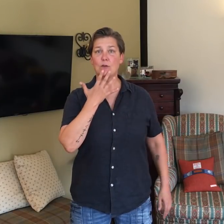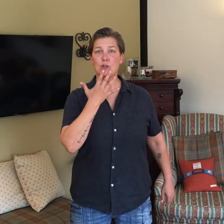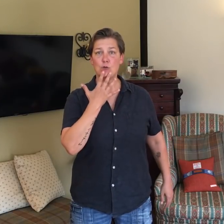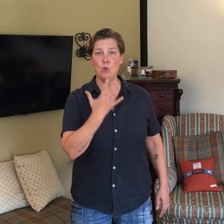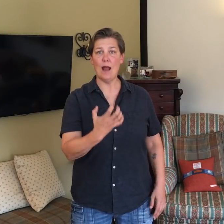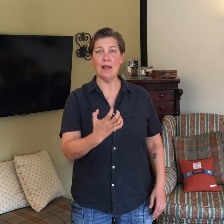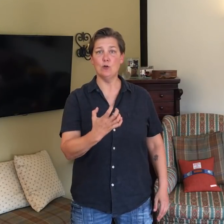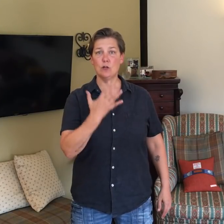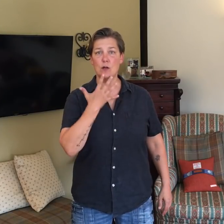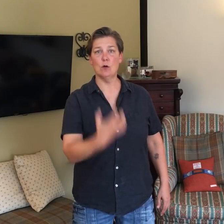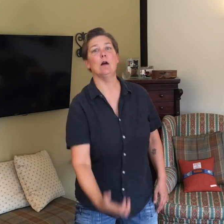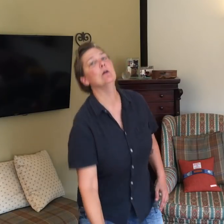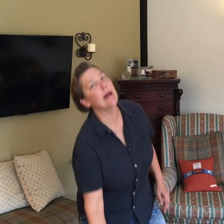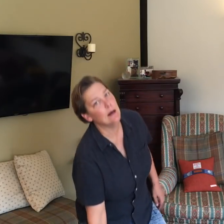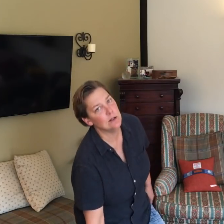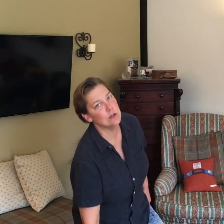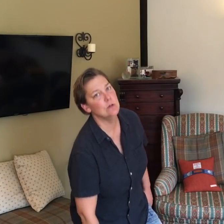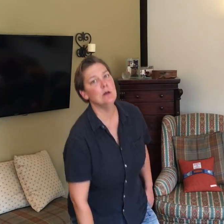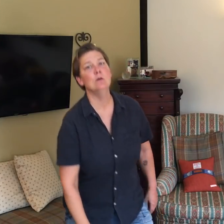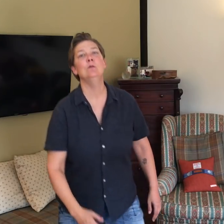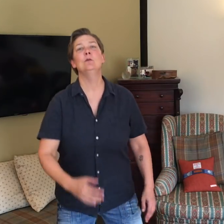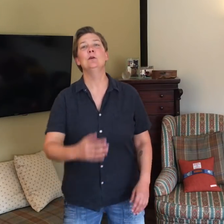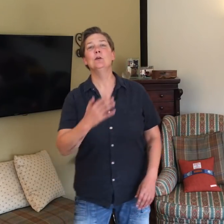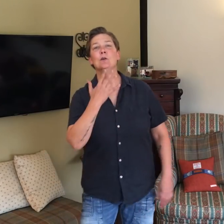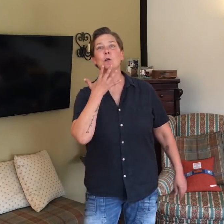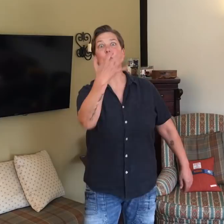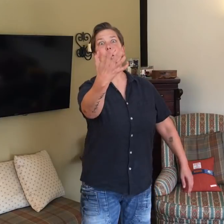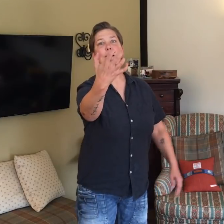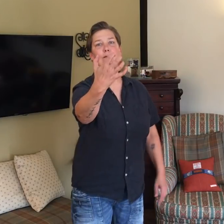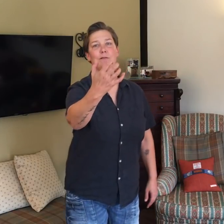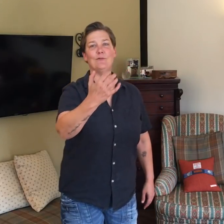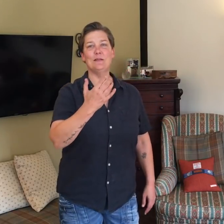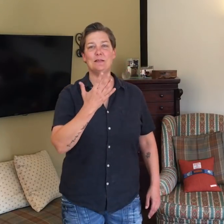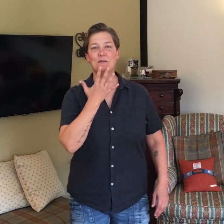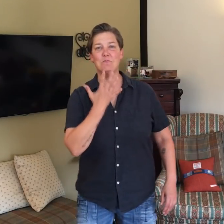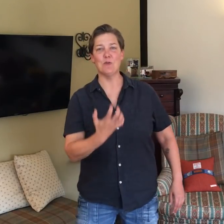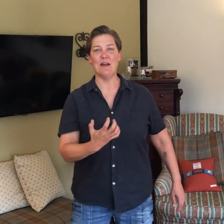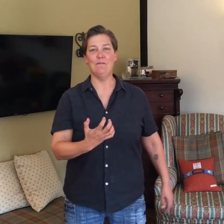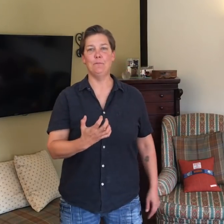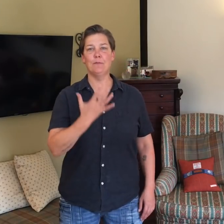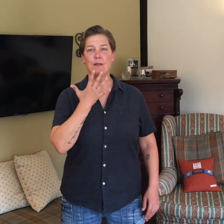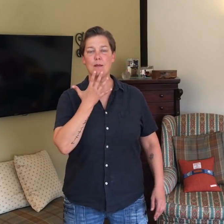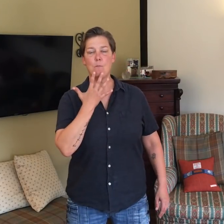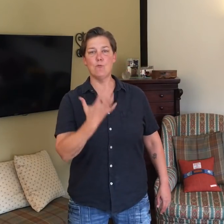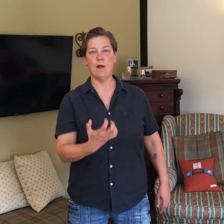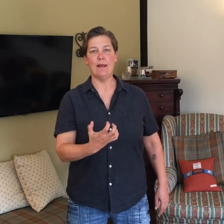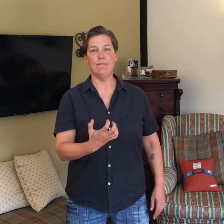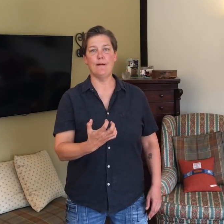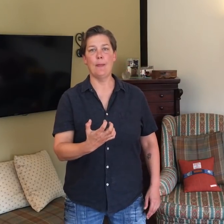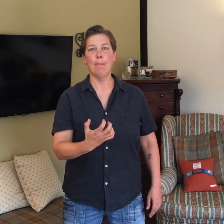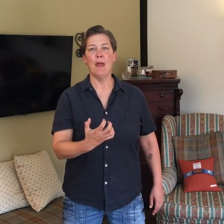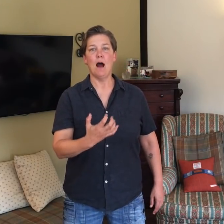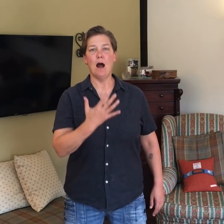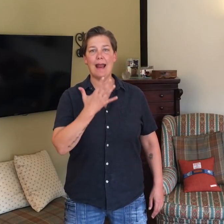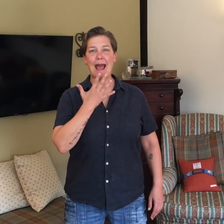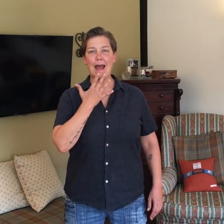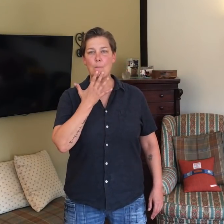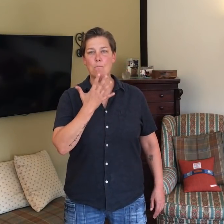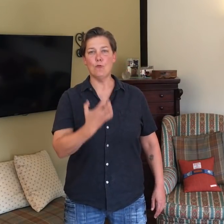to where you don't want to go down too low. You don't want to come out to the front. Brave. Brave. I am